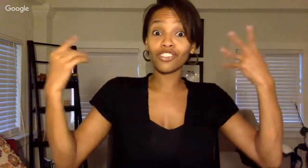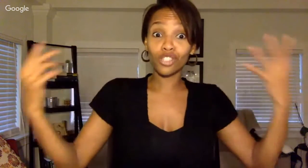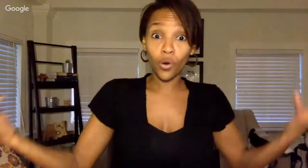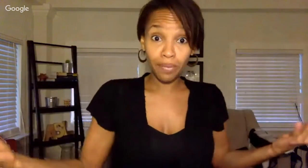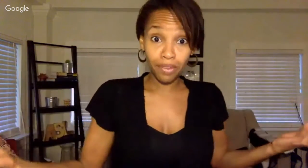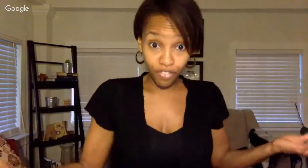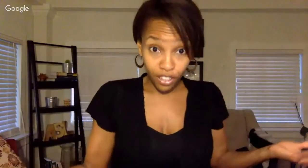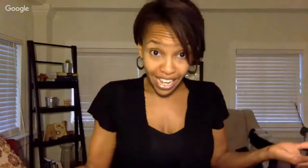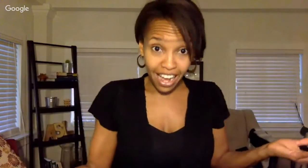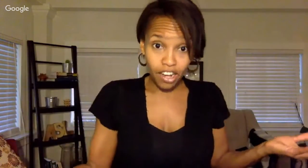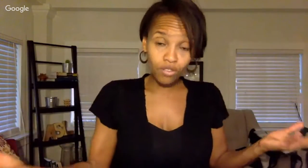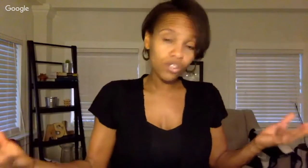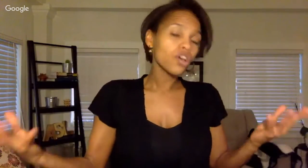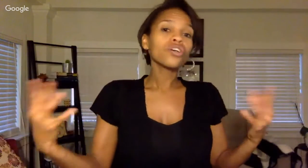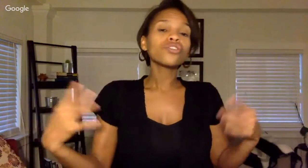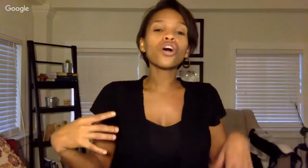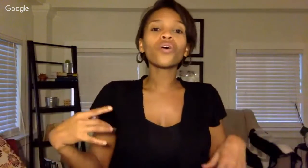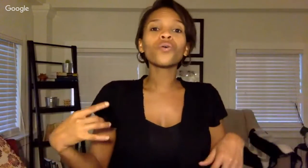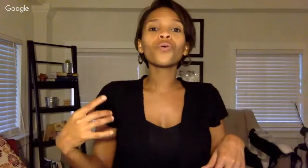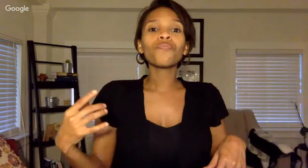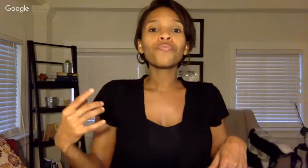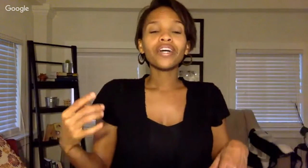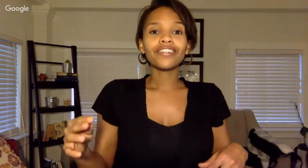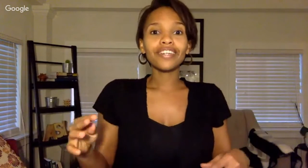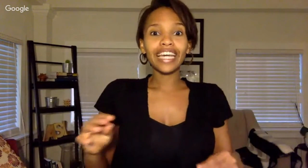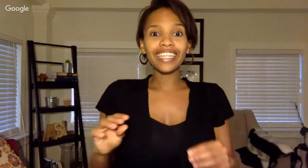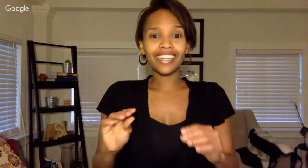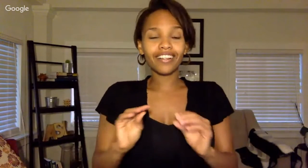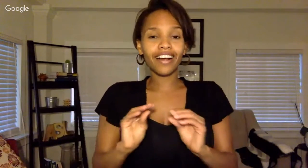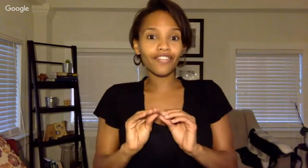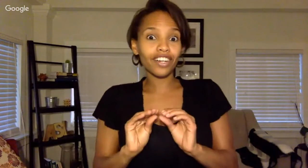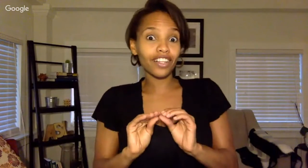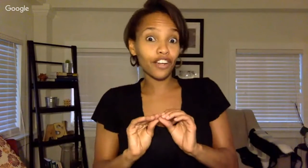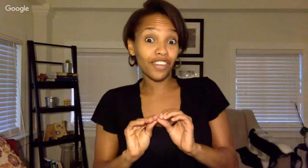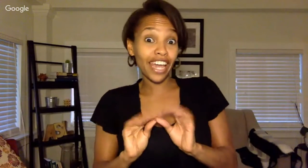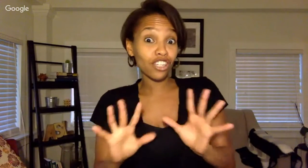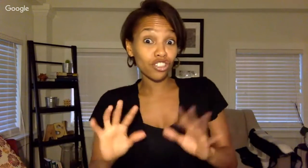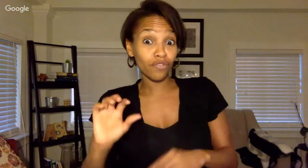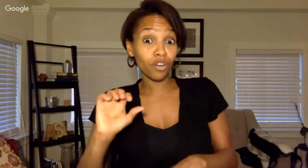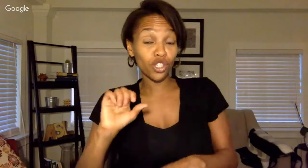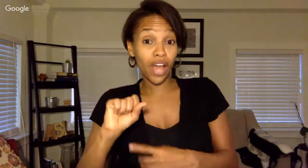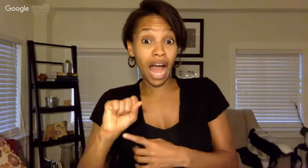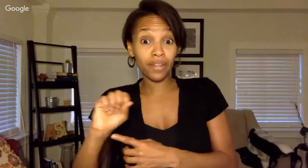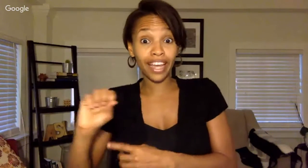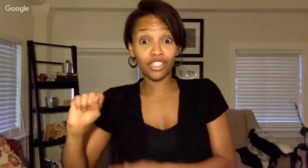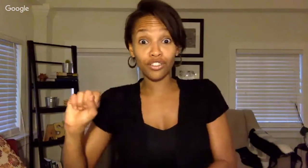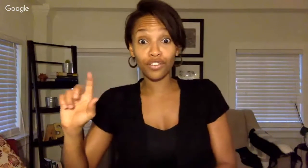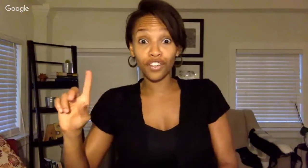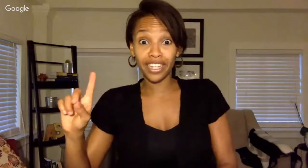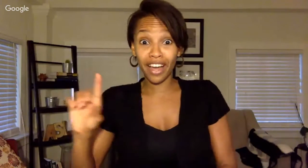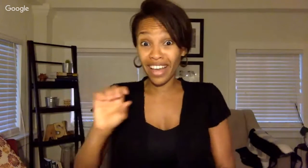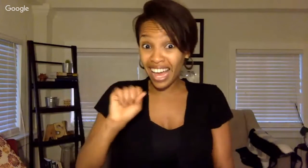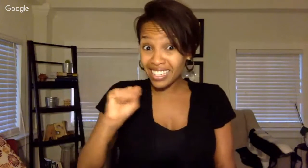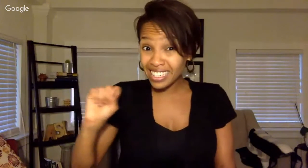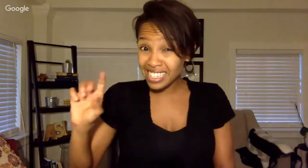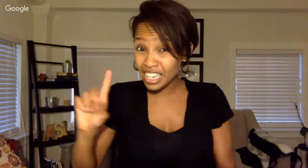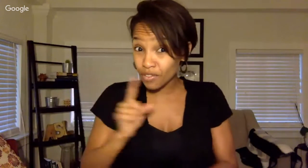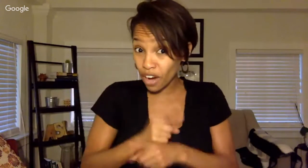is going to be filled out. So it's kind of a clarification of which application you're filling out. SSD,